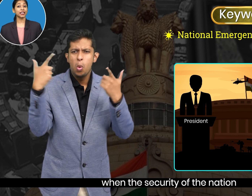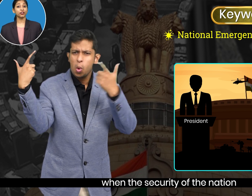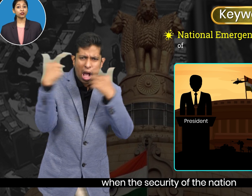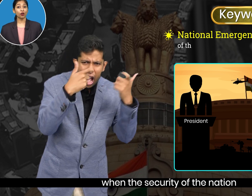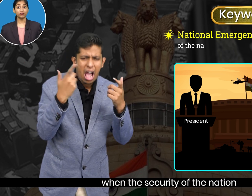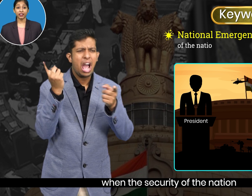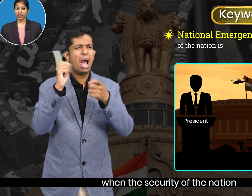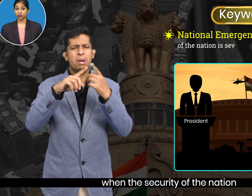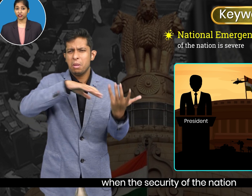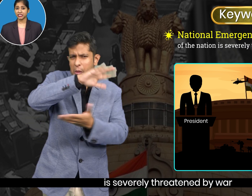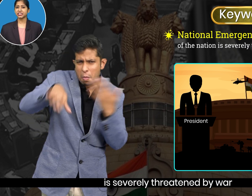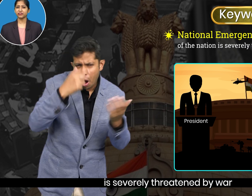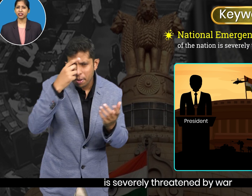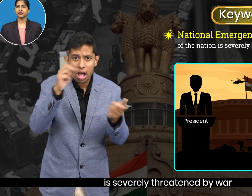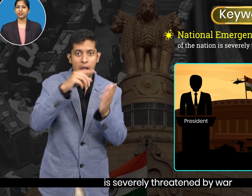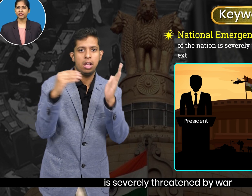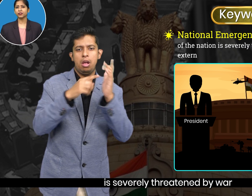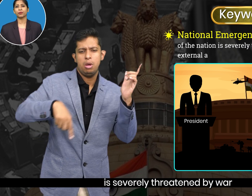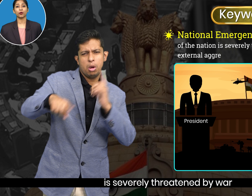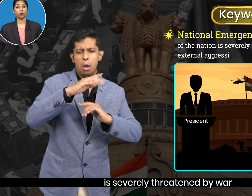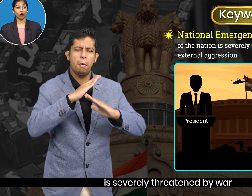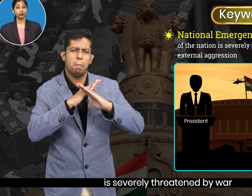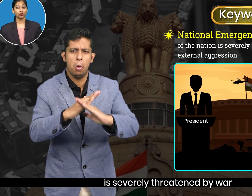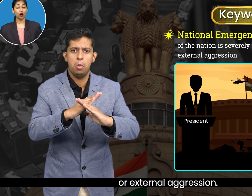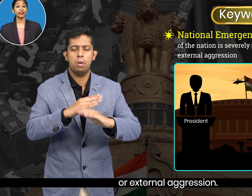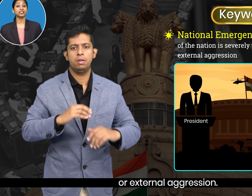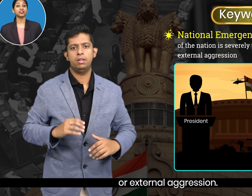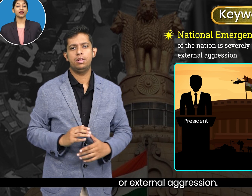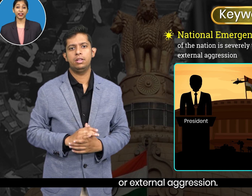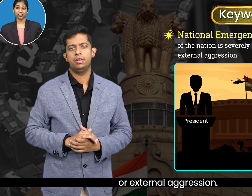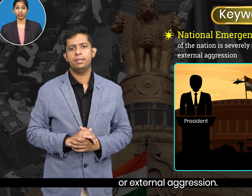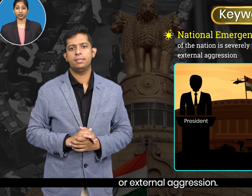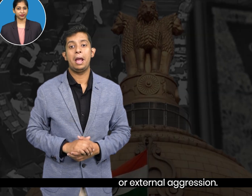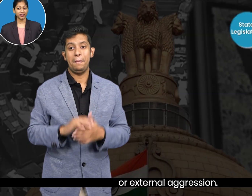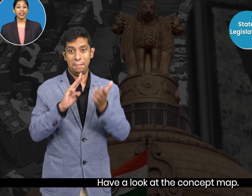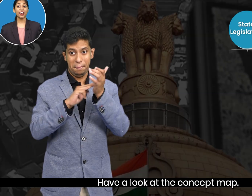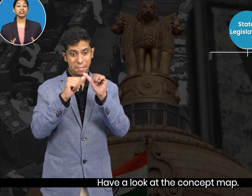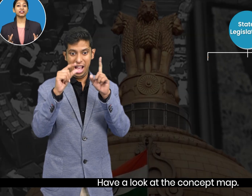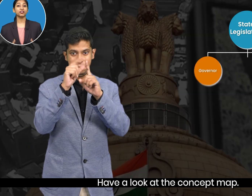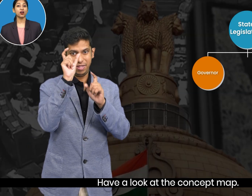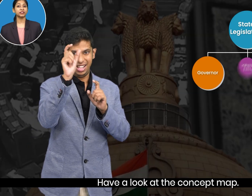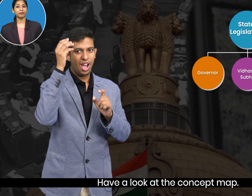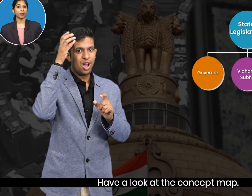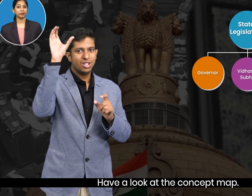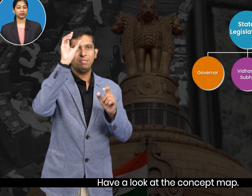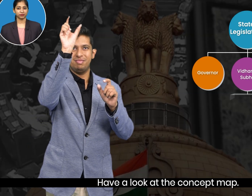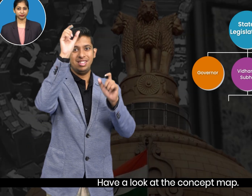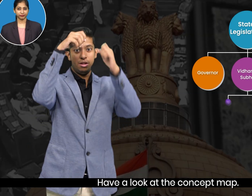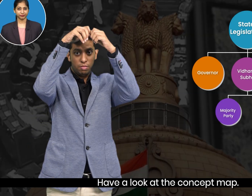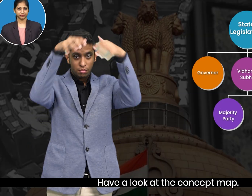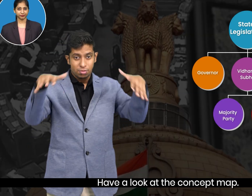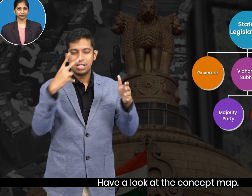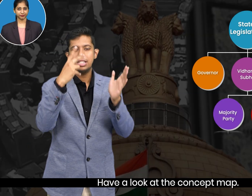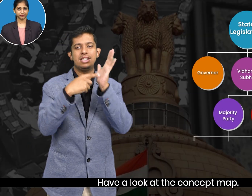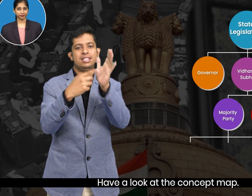When the security of the nation is severely threatened by war or external aggression. Have a look at the concept map.